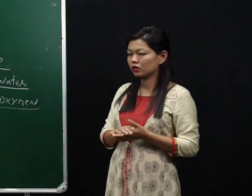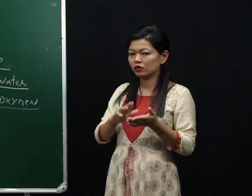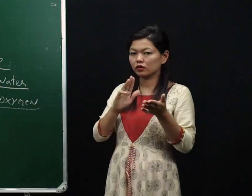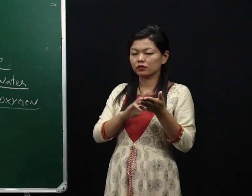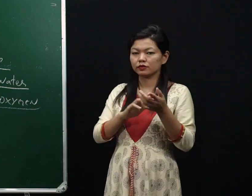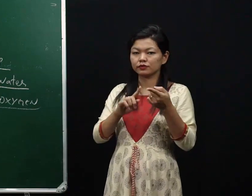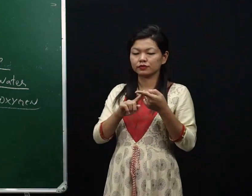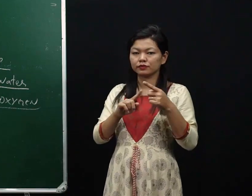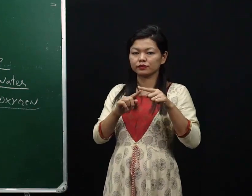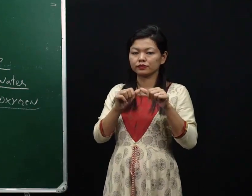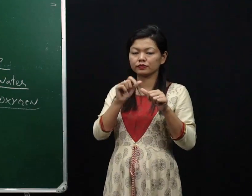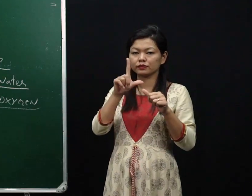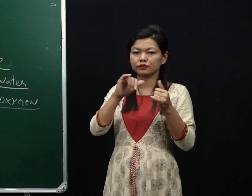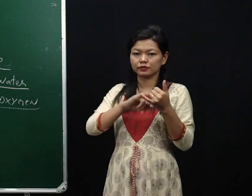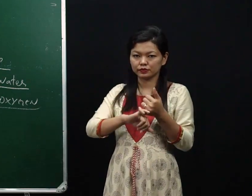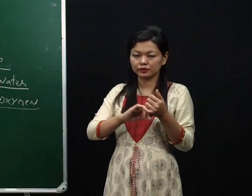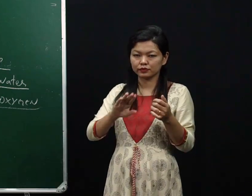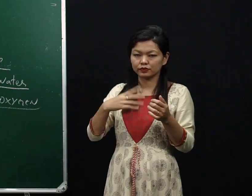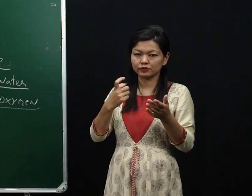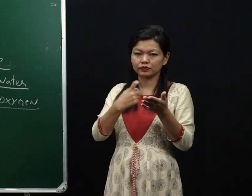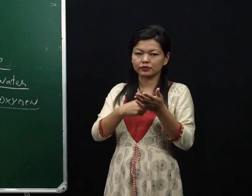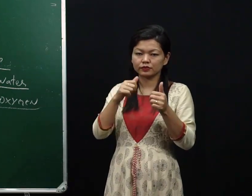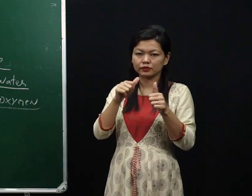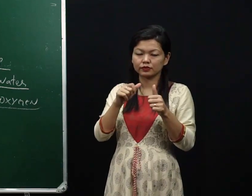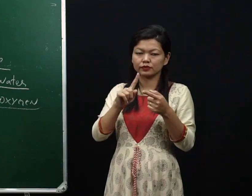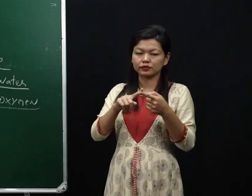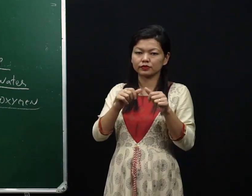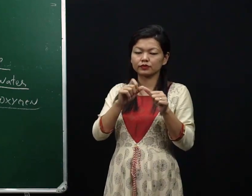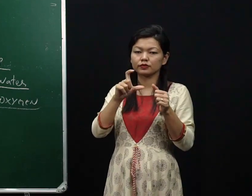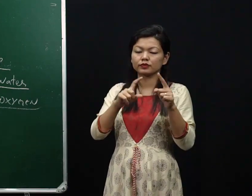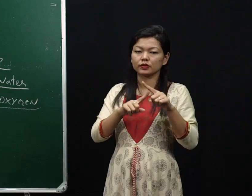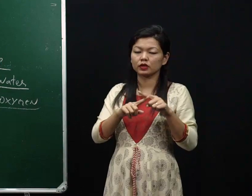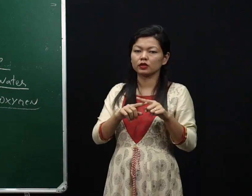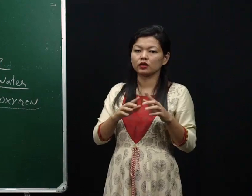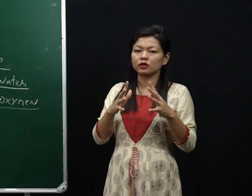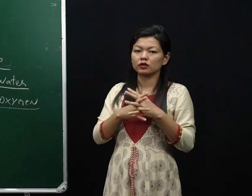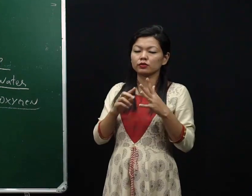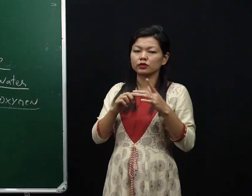and then water. Clear? Okay, so for this, I'll give one example.